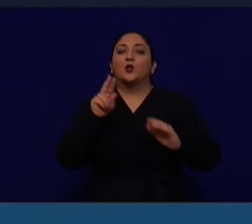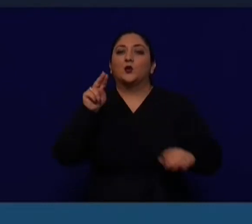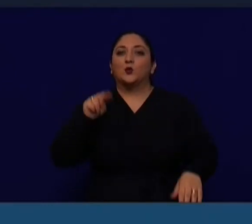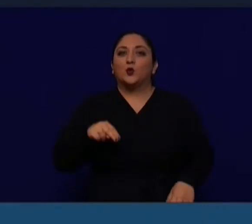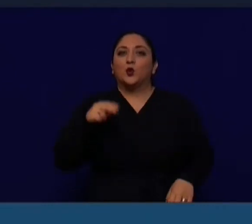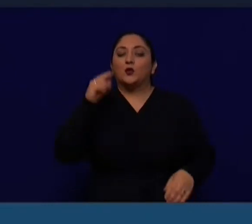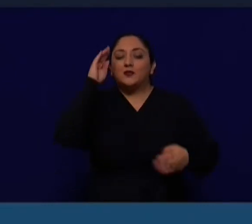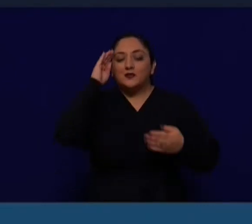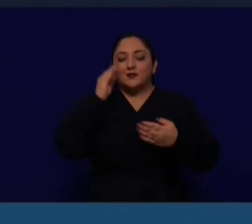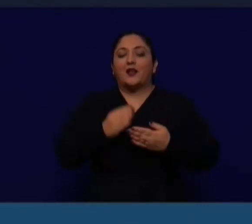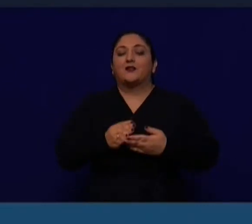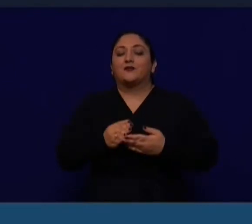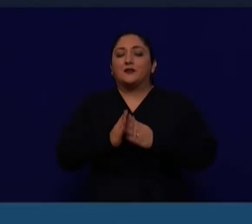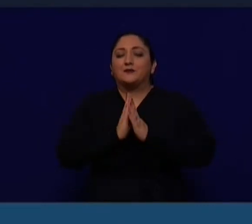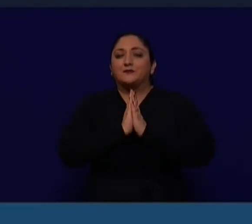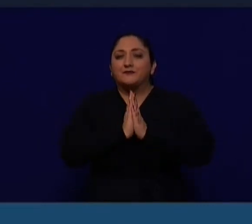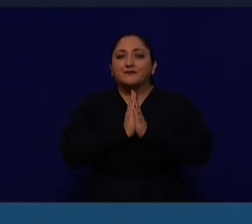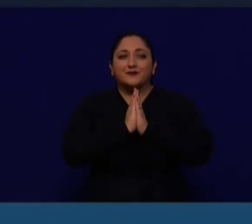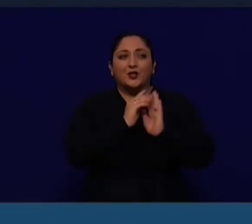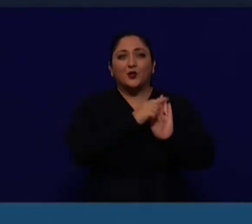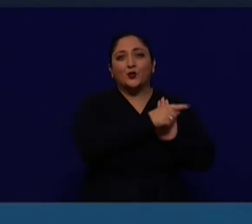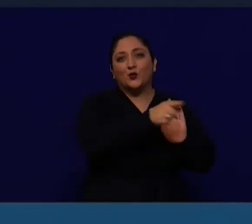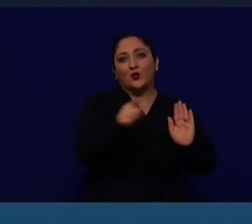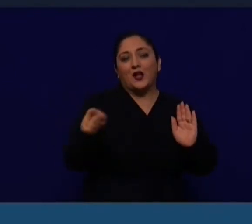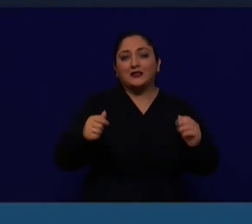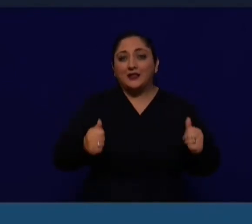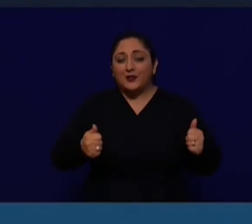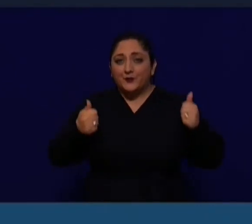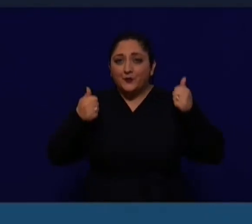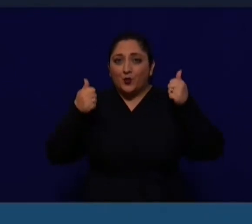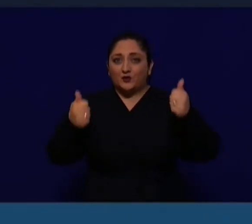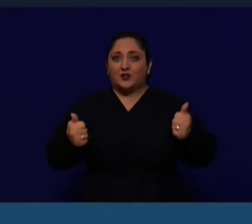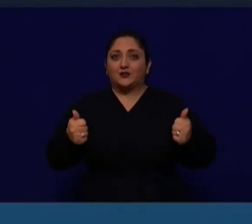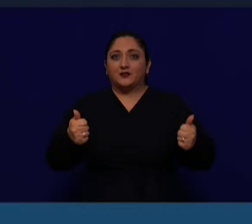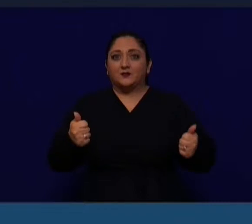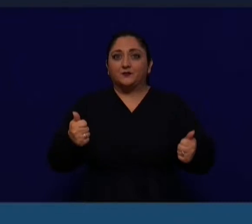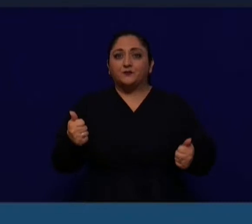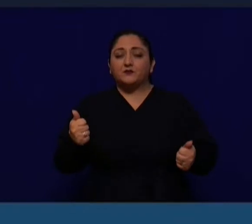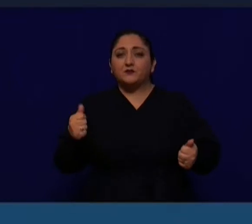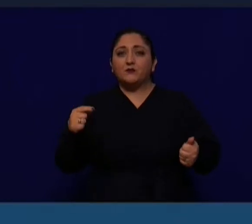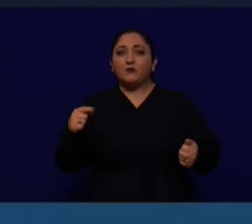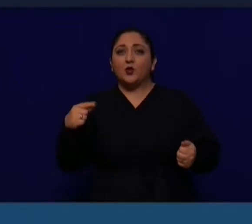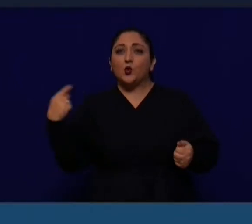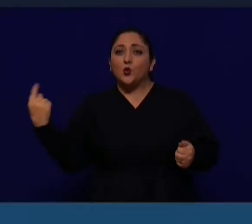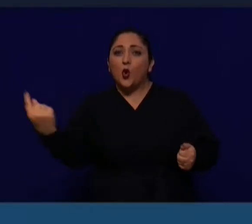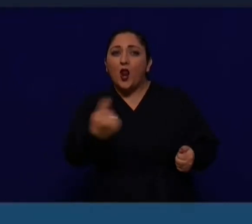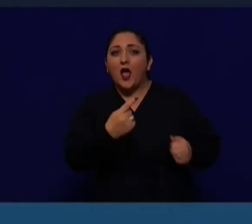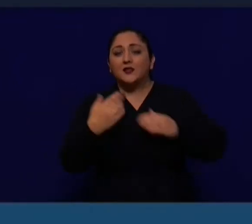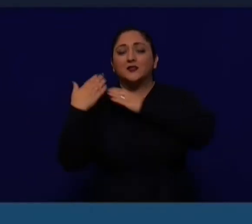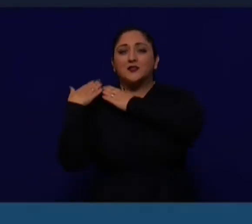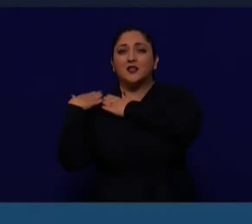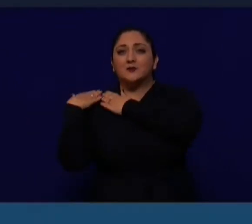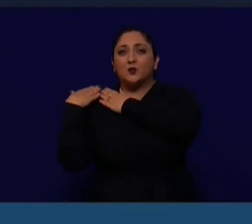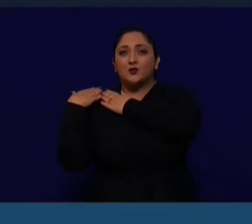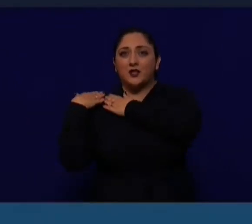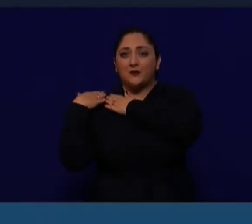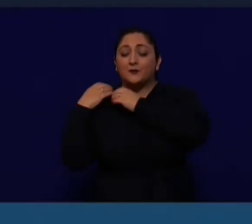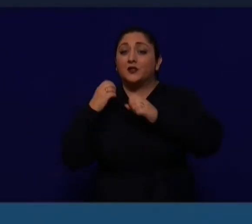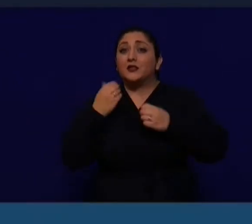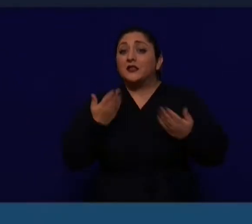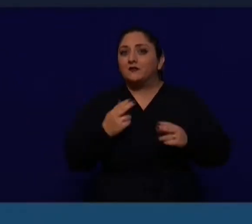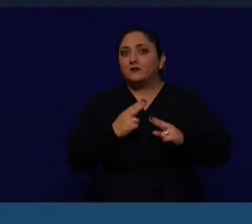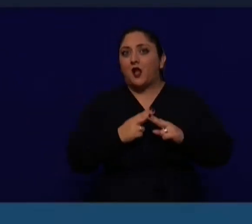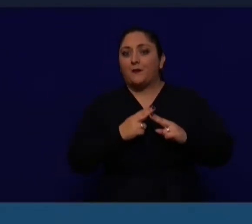ta' prevenzjoni. Nappella l-kulħadd, importanti li kulħadd ikun responsabbli għal emilu